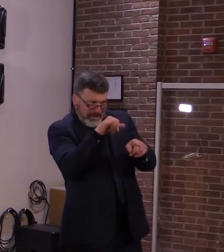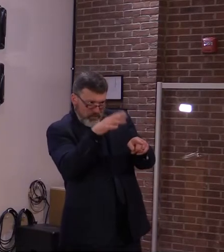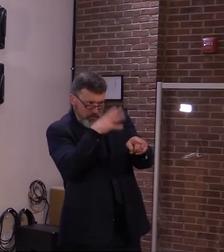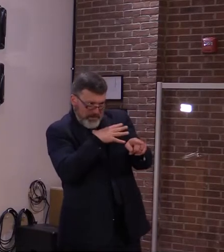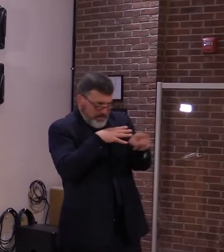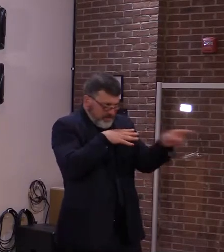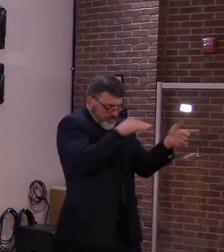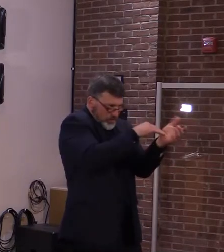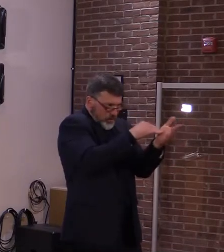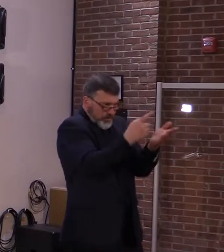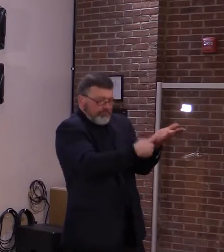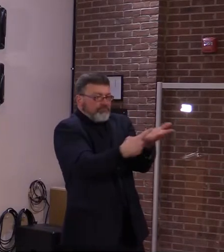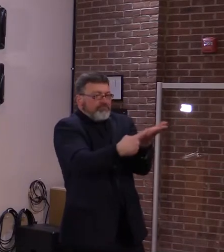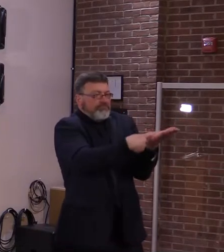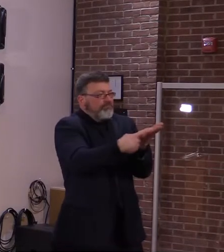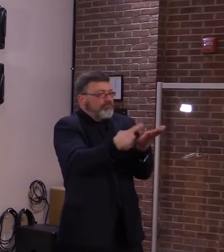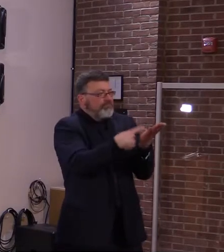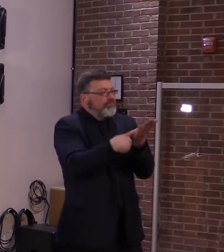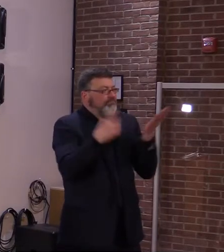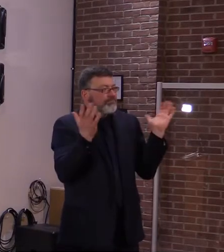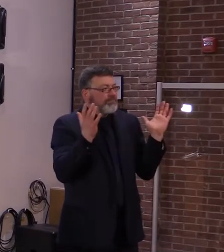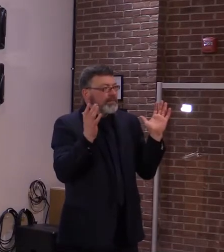distinctly uncommon side effect